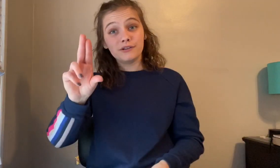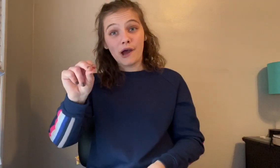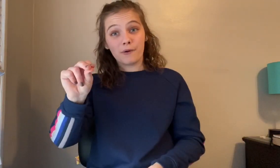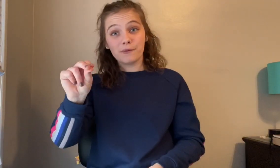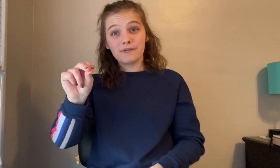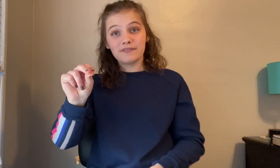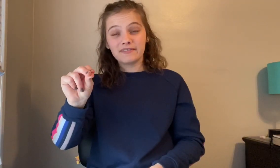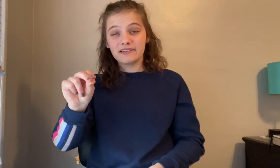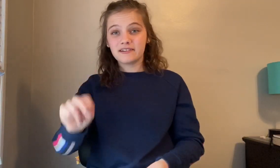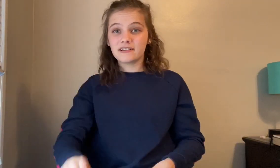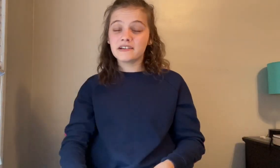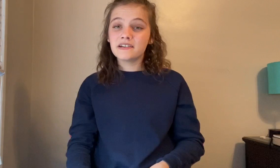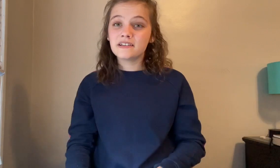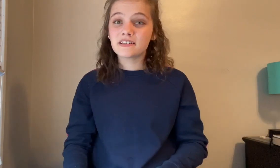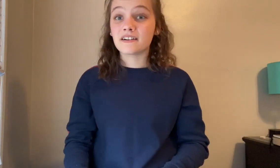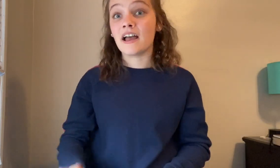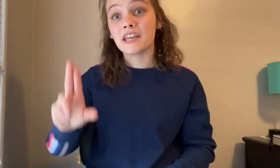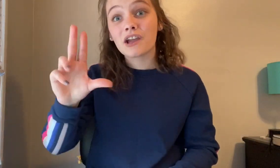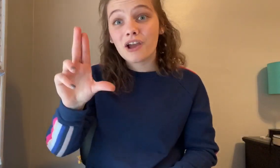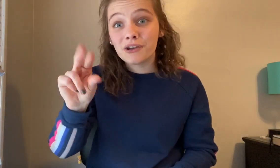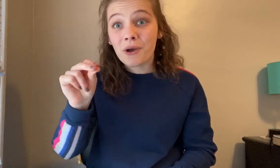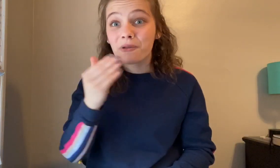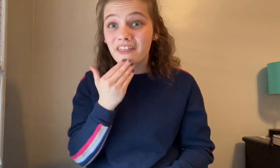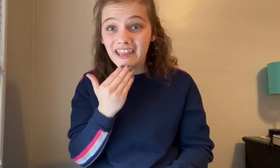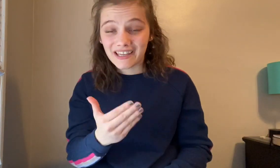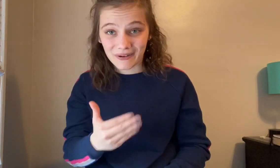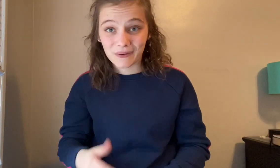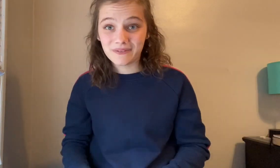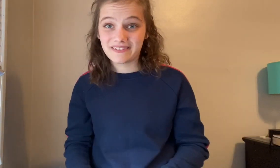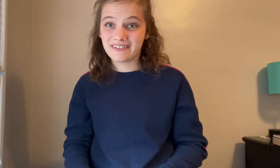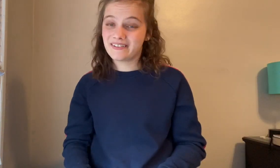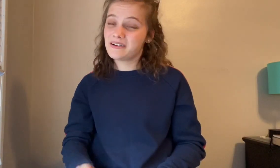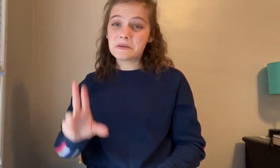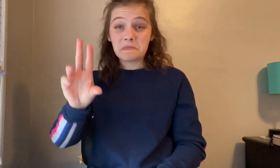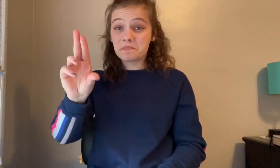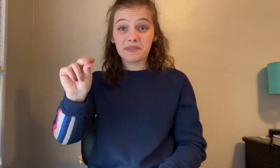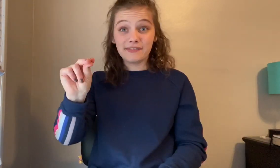No. Like, no, thank you. No.